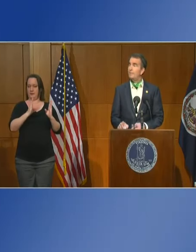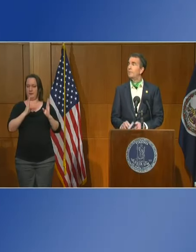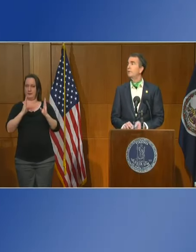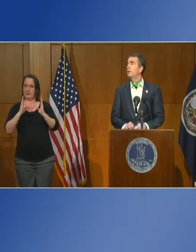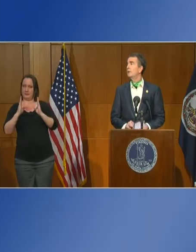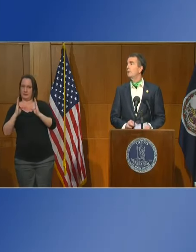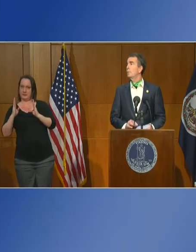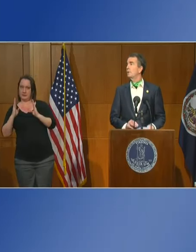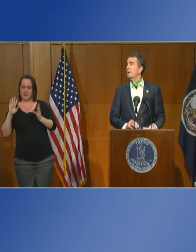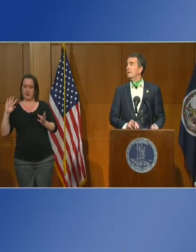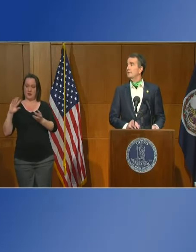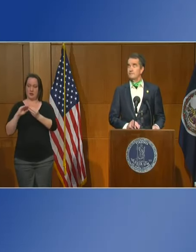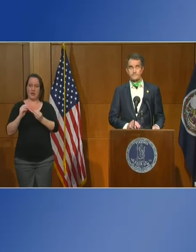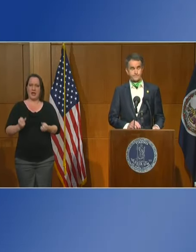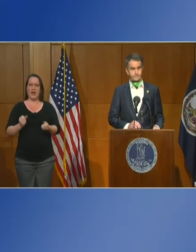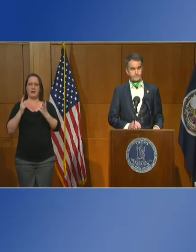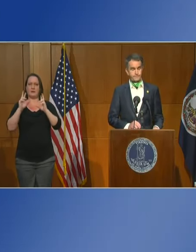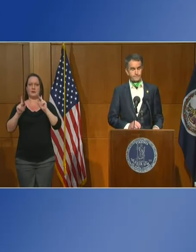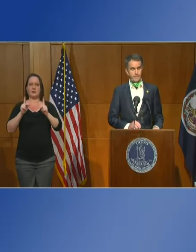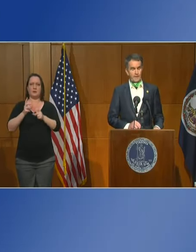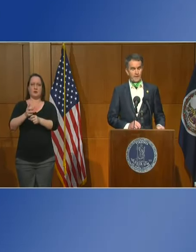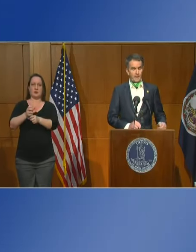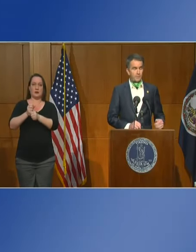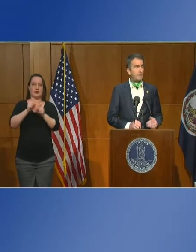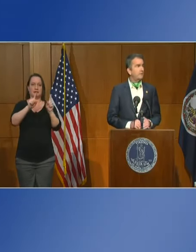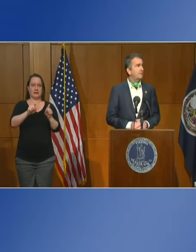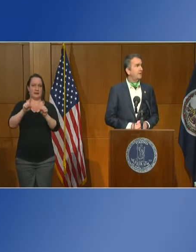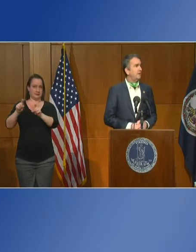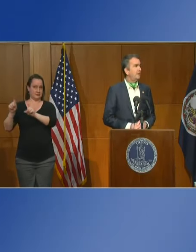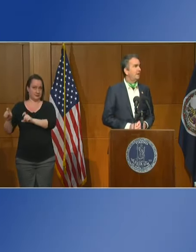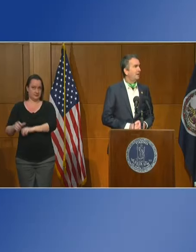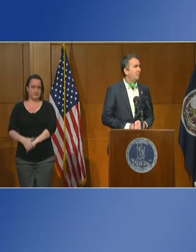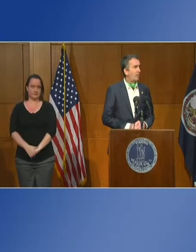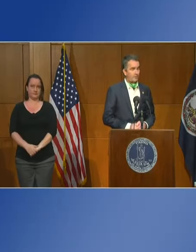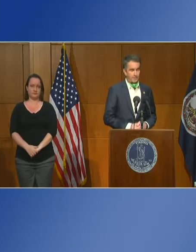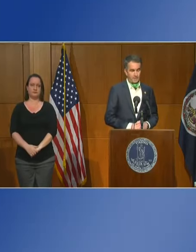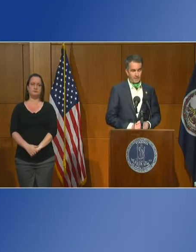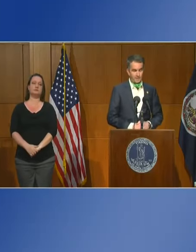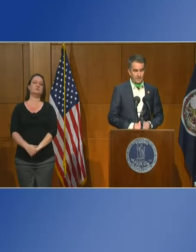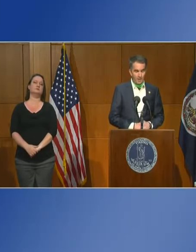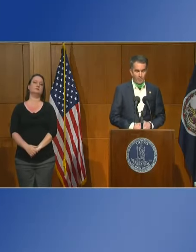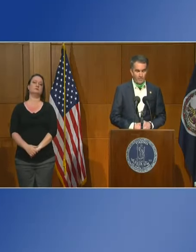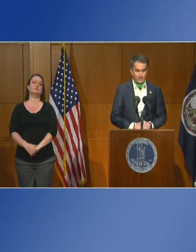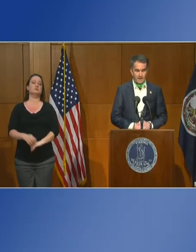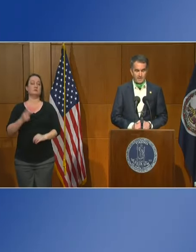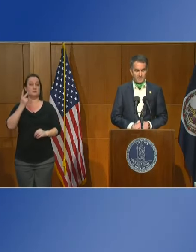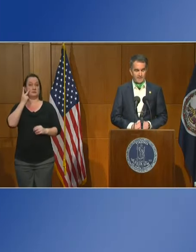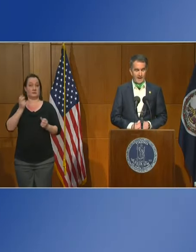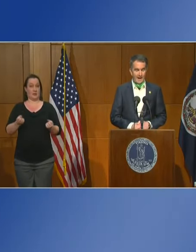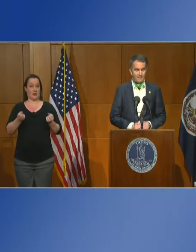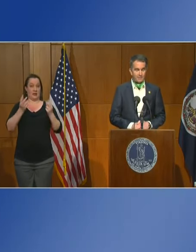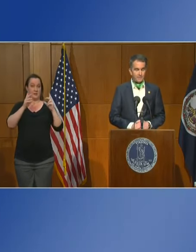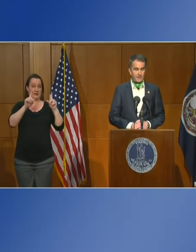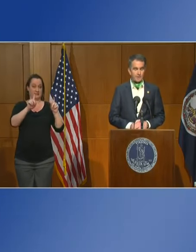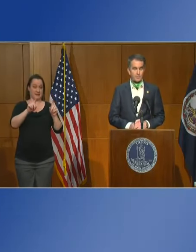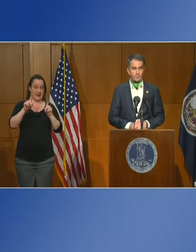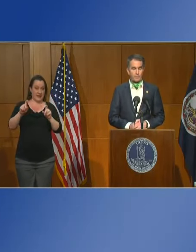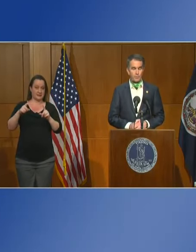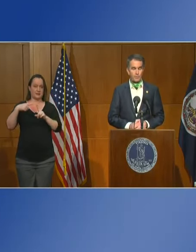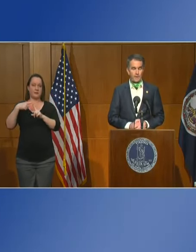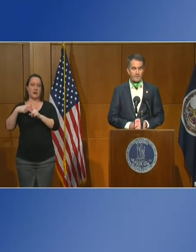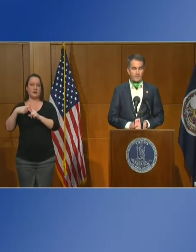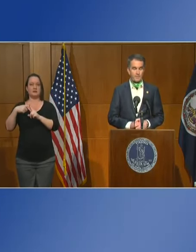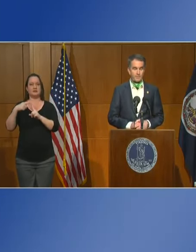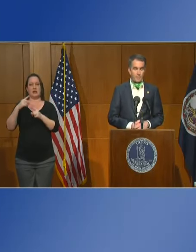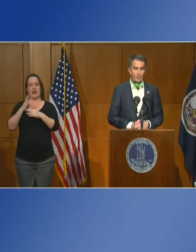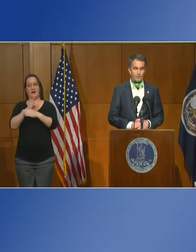many people we are testing. As you can see, both the number of tests and the average of tests